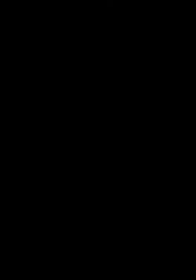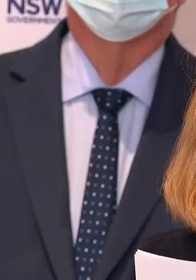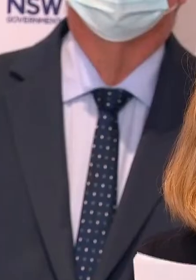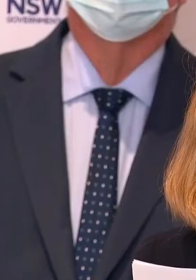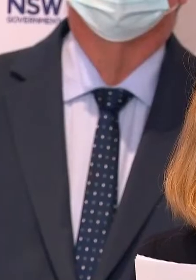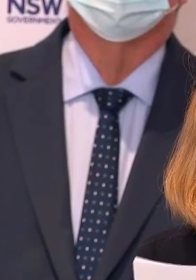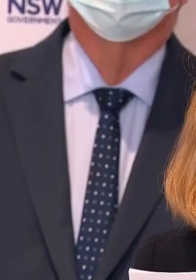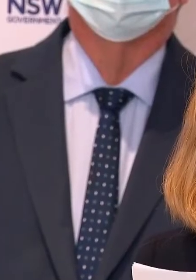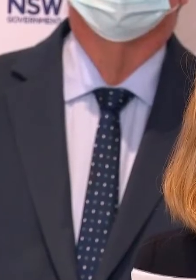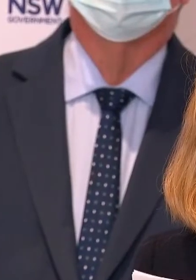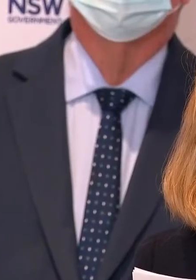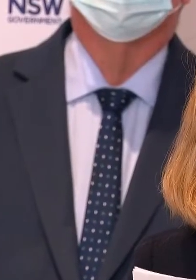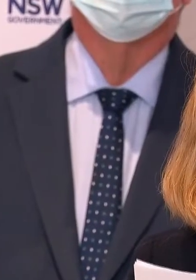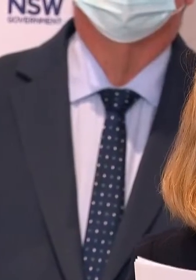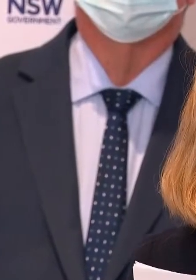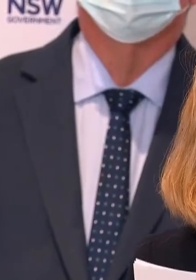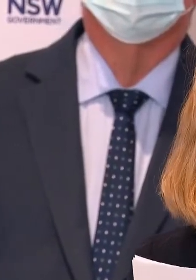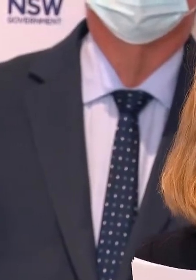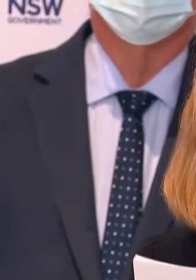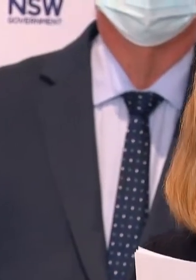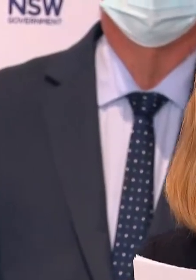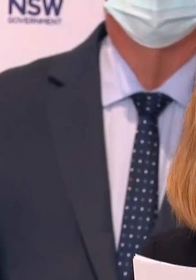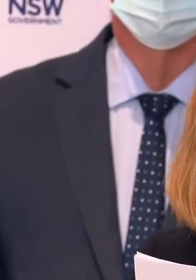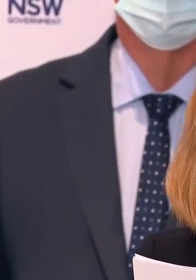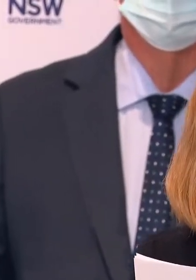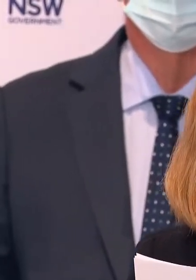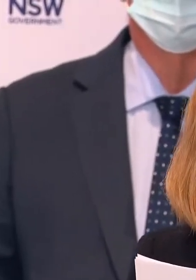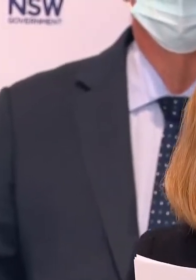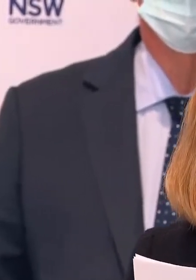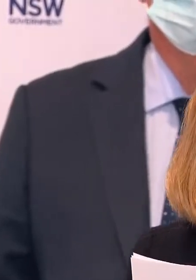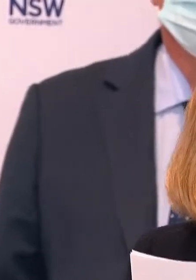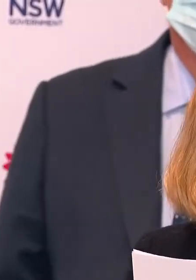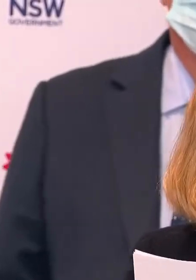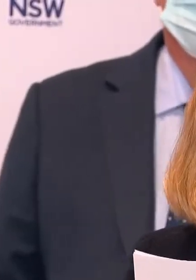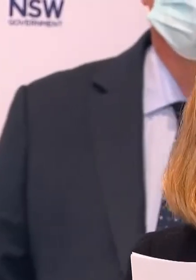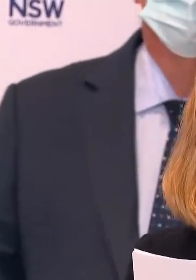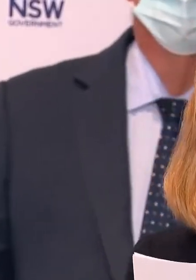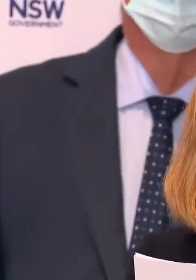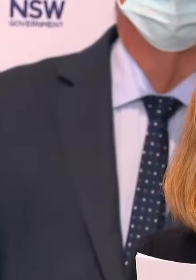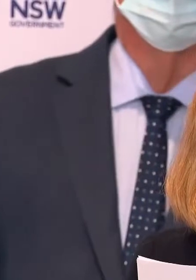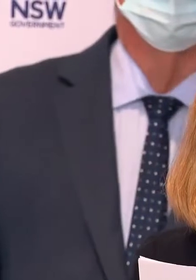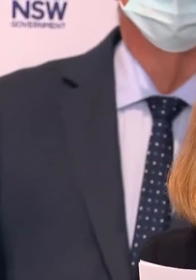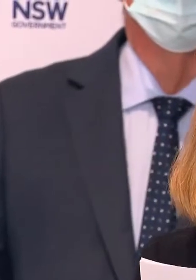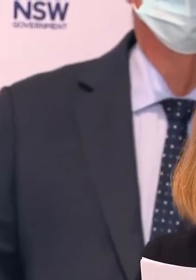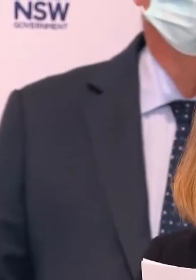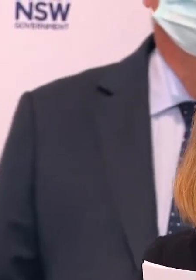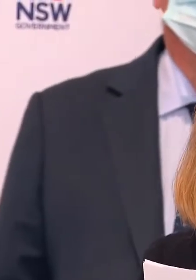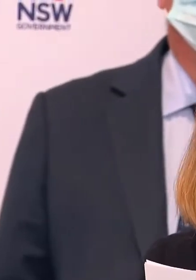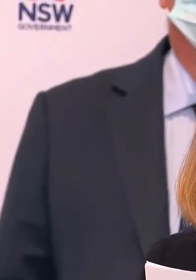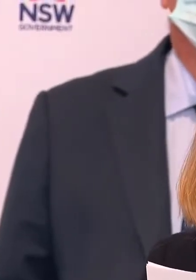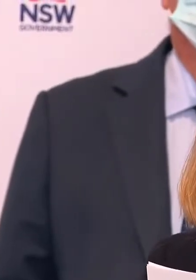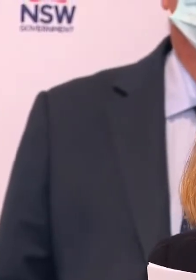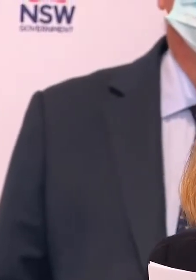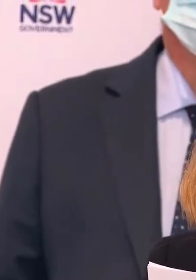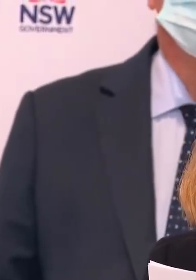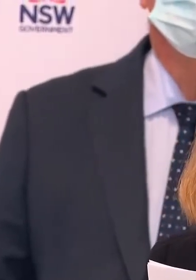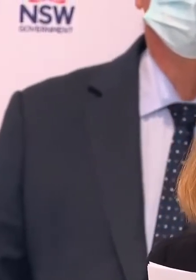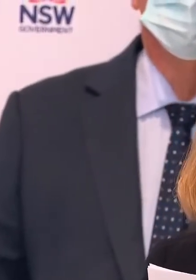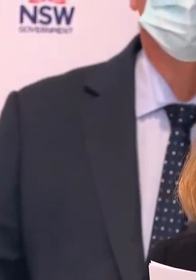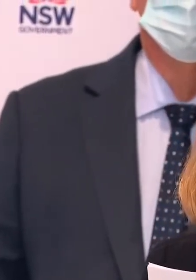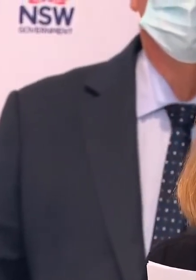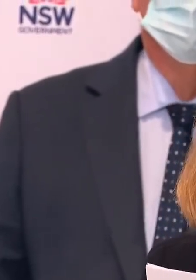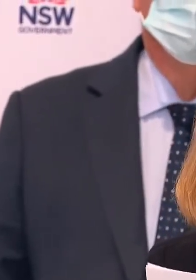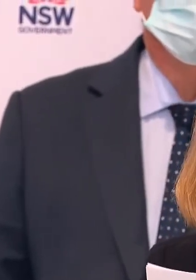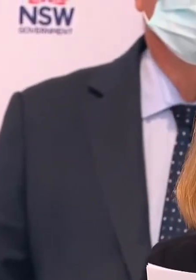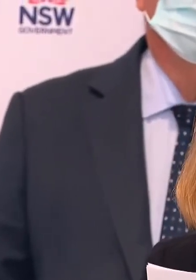The actions taken to date have averted many cases, but what we're not seeing is the turnaround that we